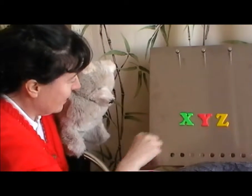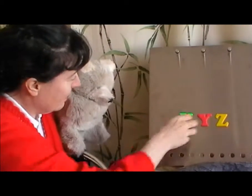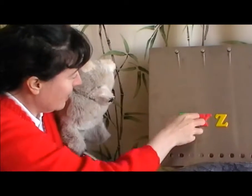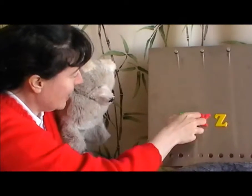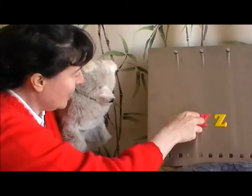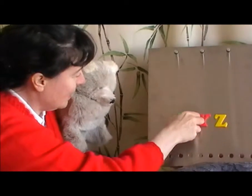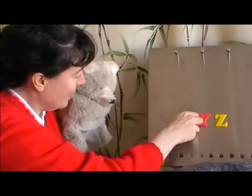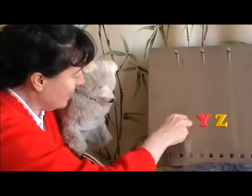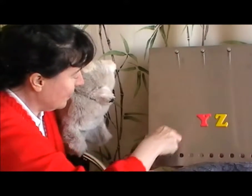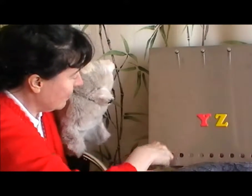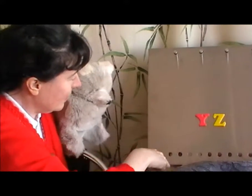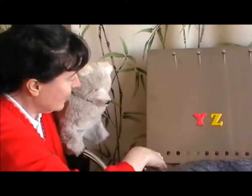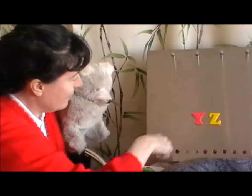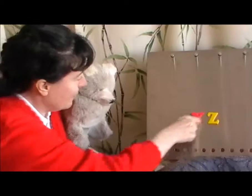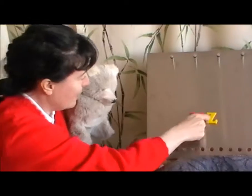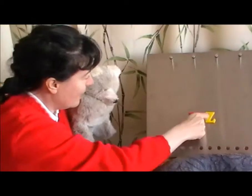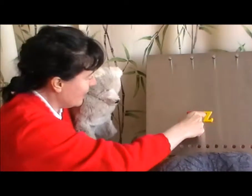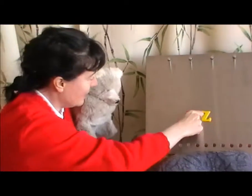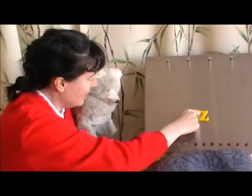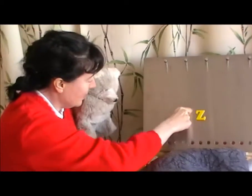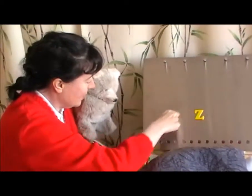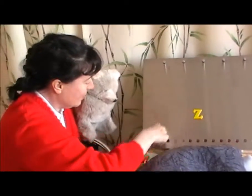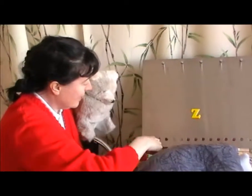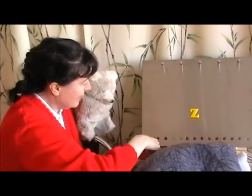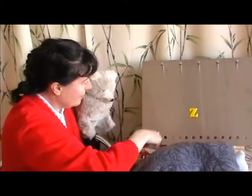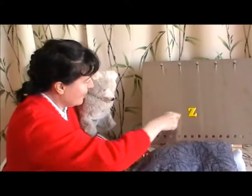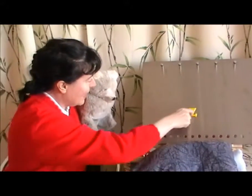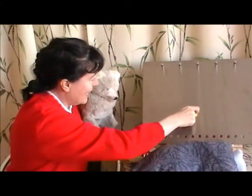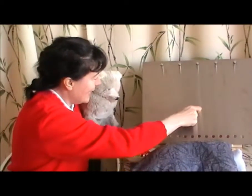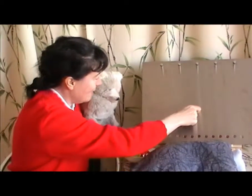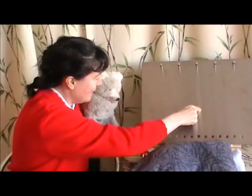23, 24, 25,